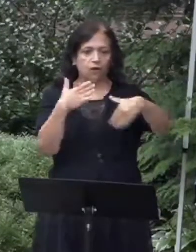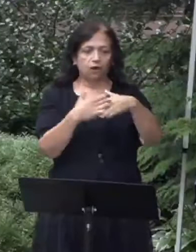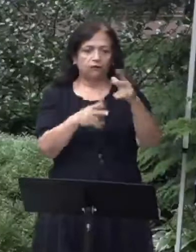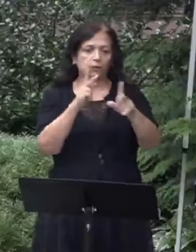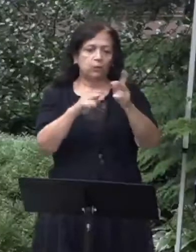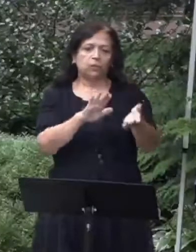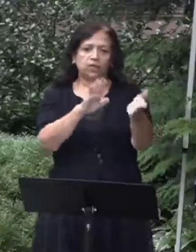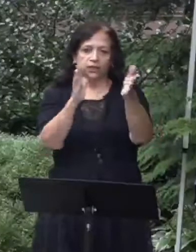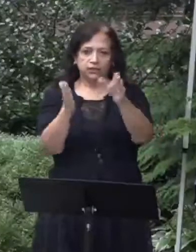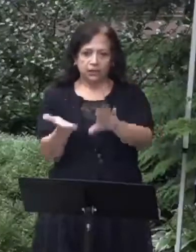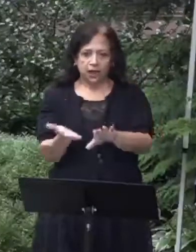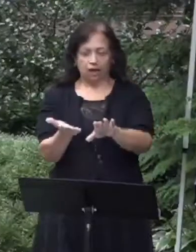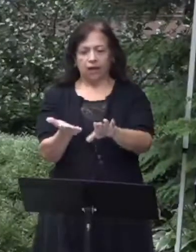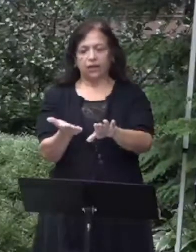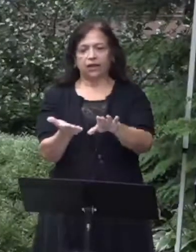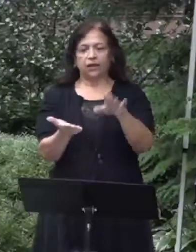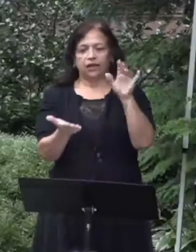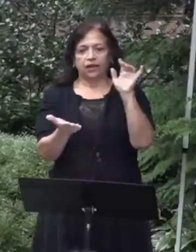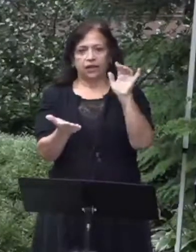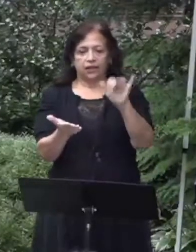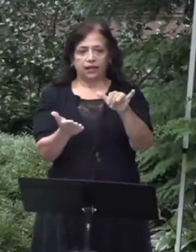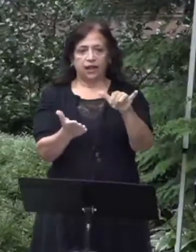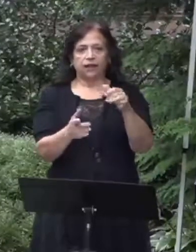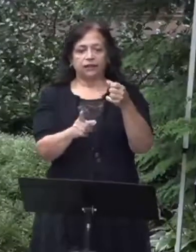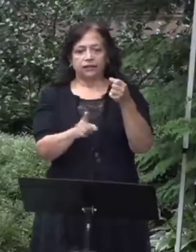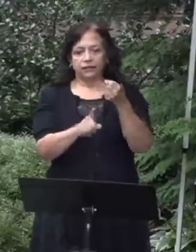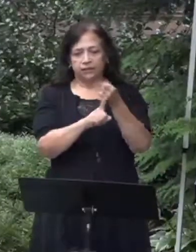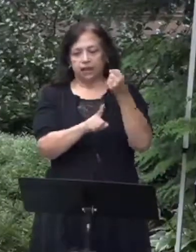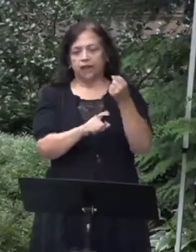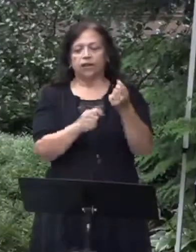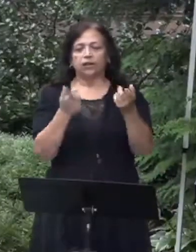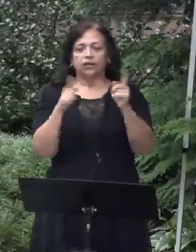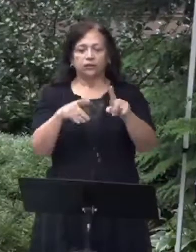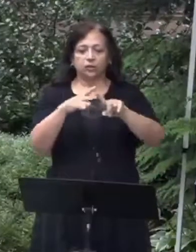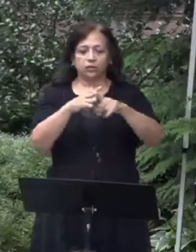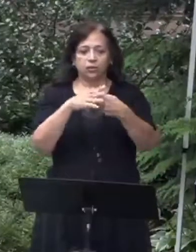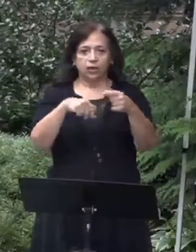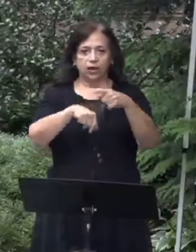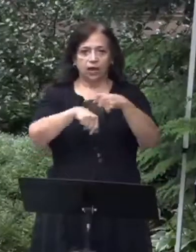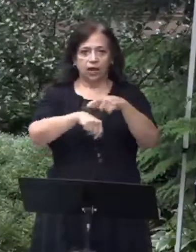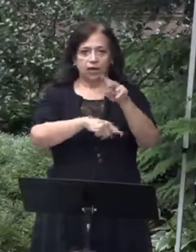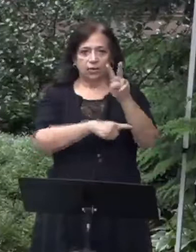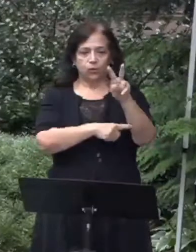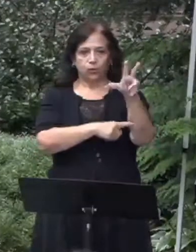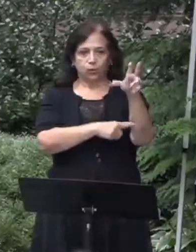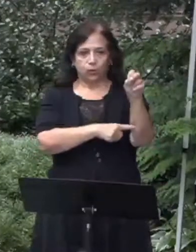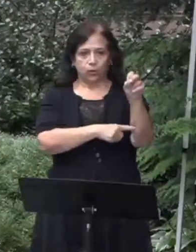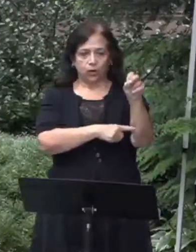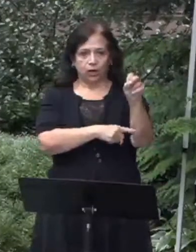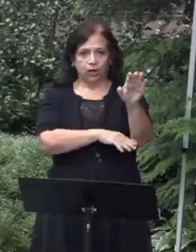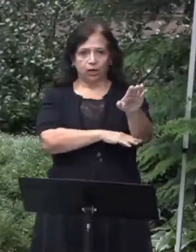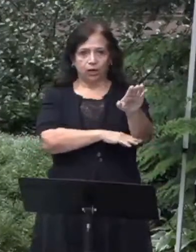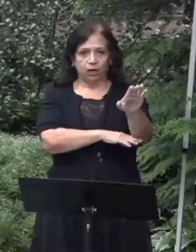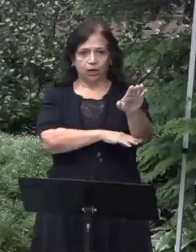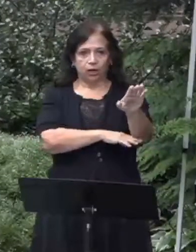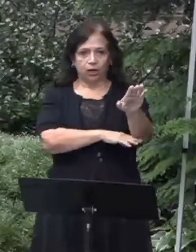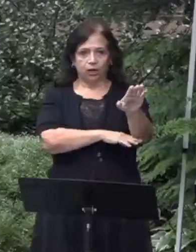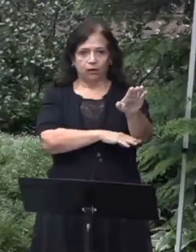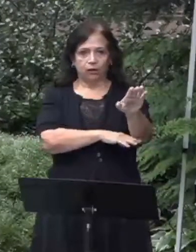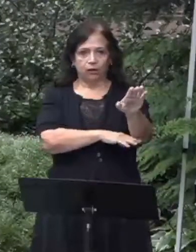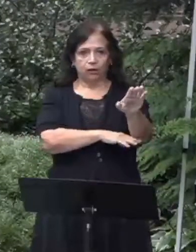their lives in those attacks. So starting at 2:30 p.m. in our